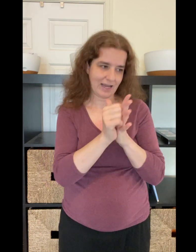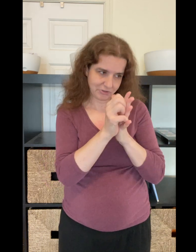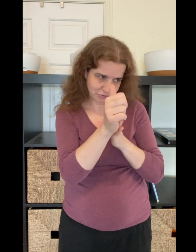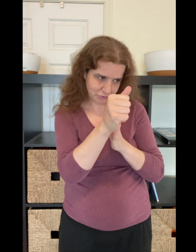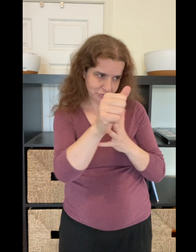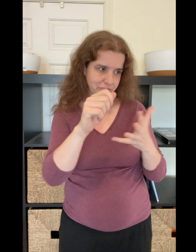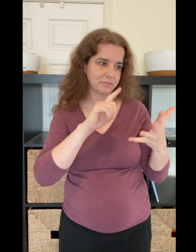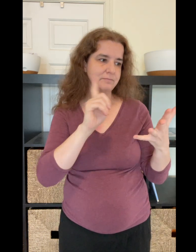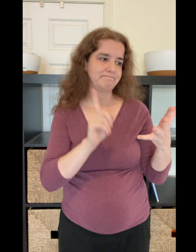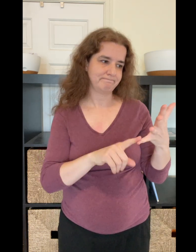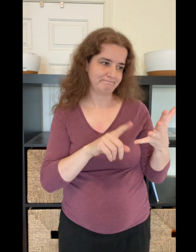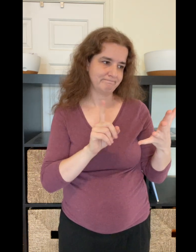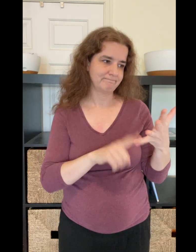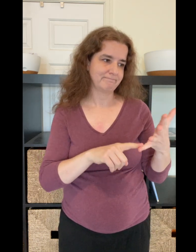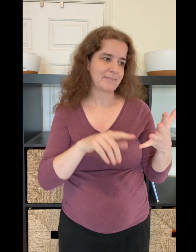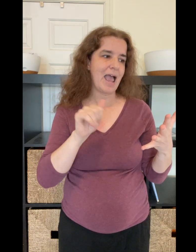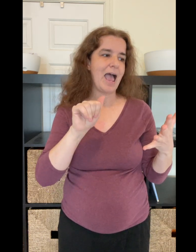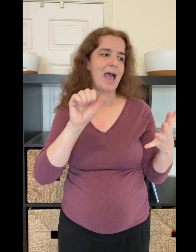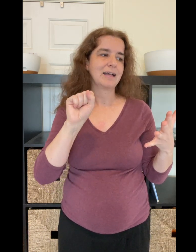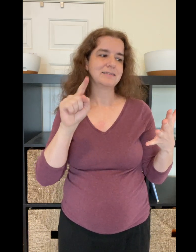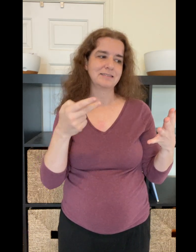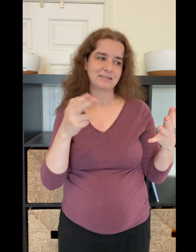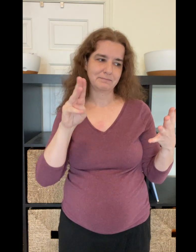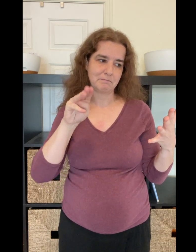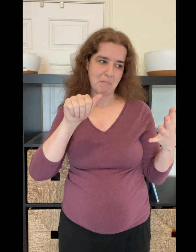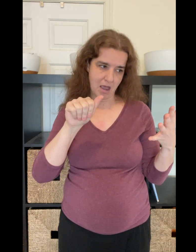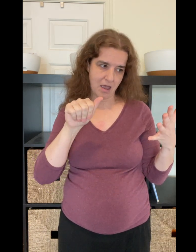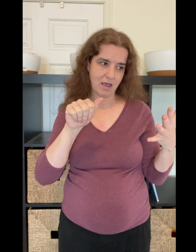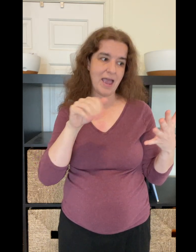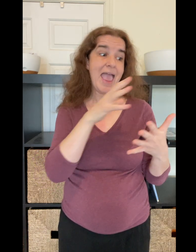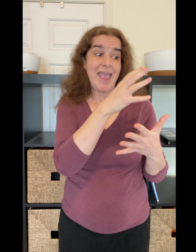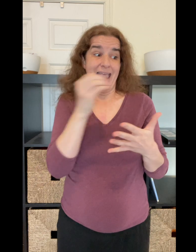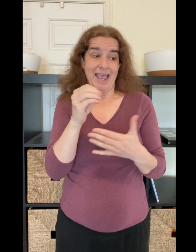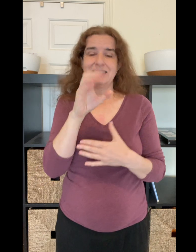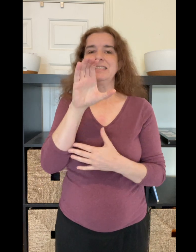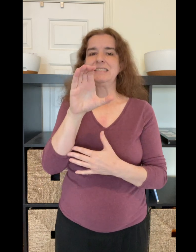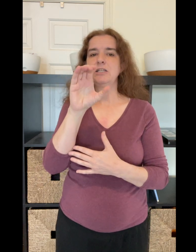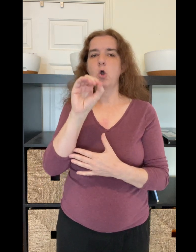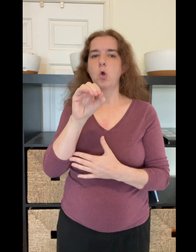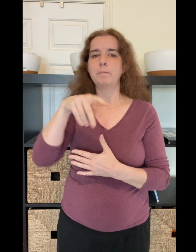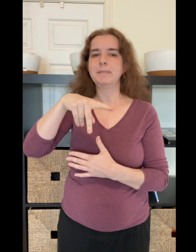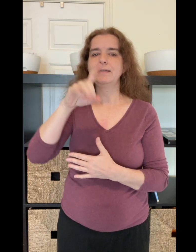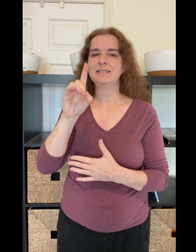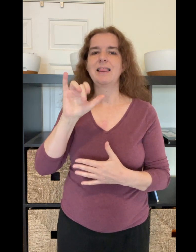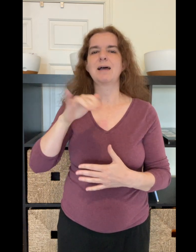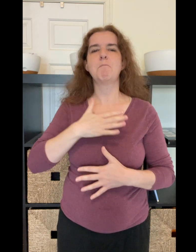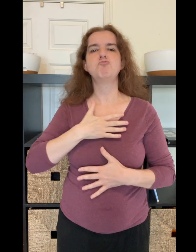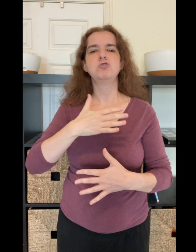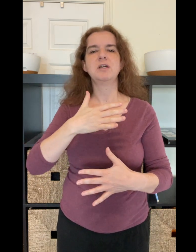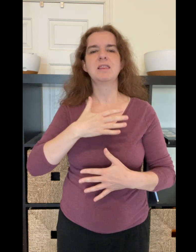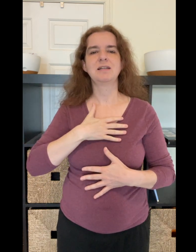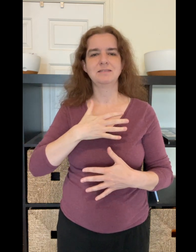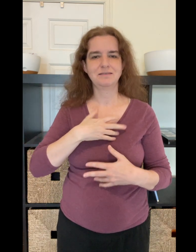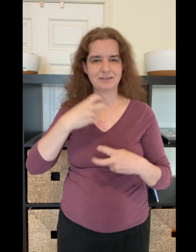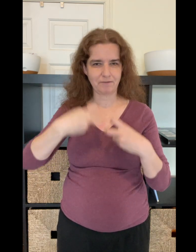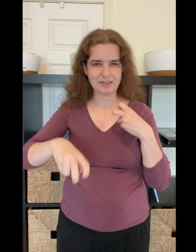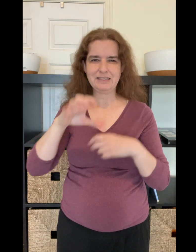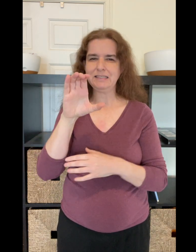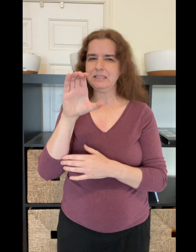Fourth, cancer. Also cancer. And asthma, fifth. And COPD, that's